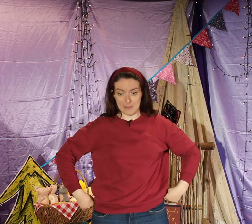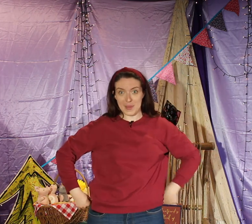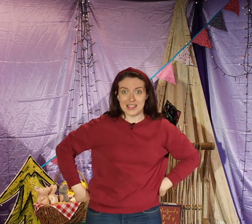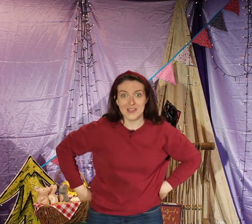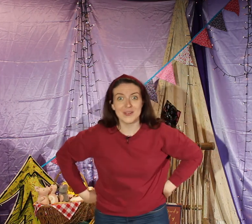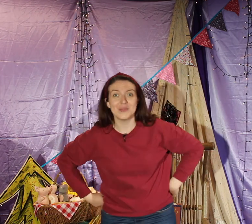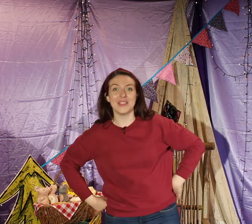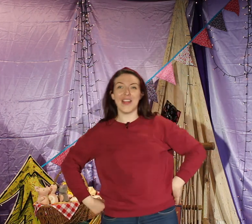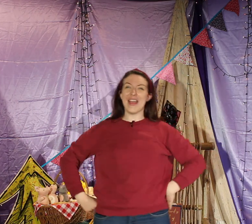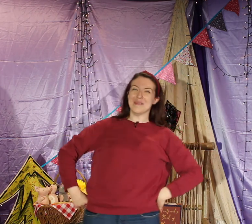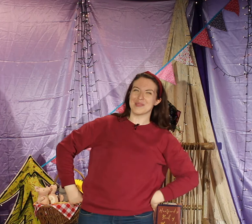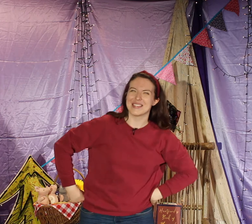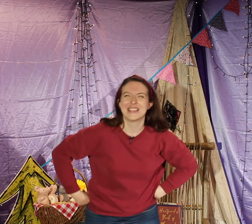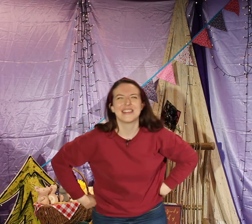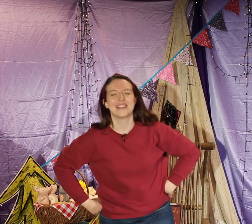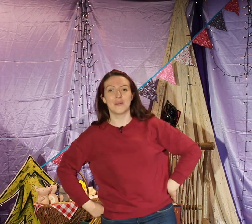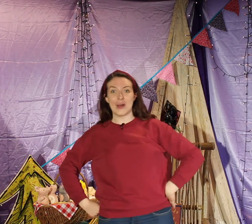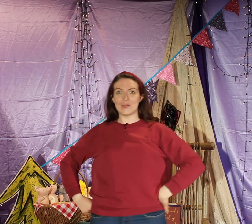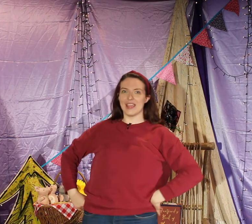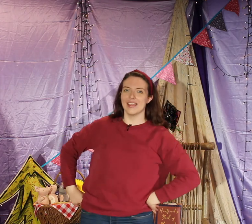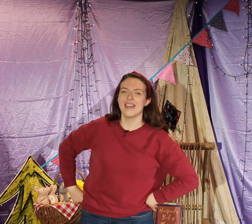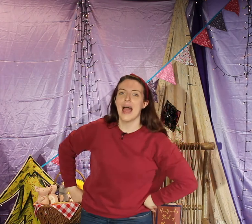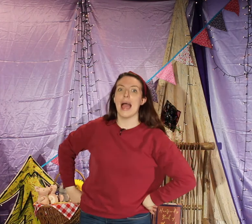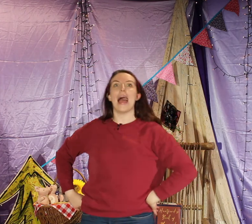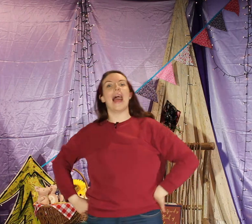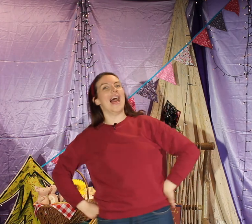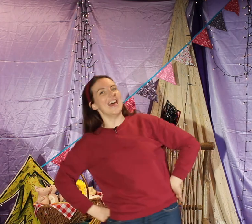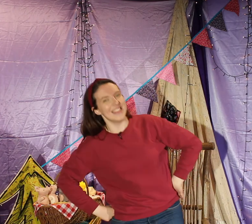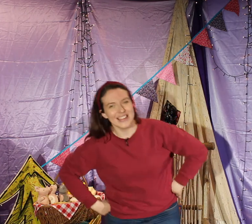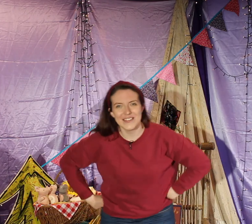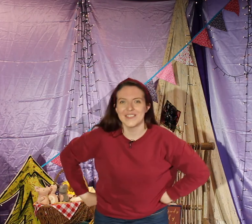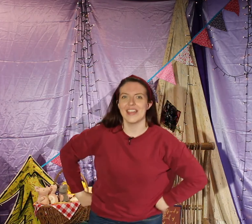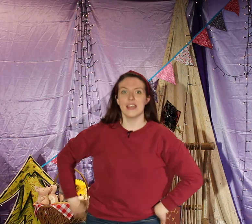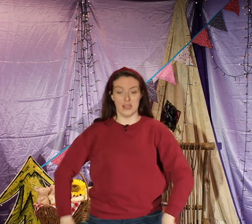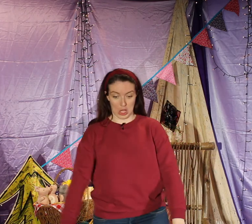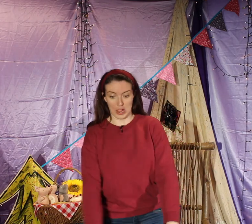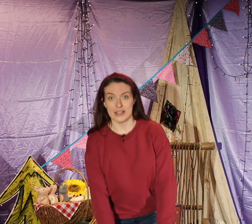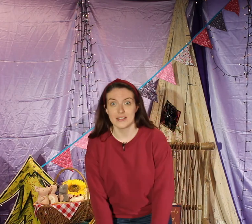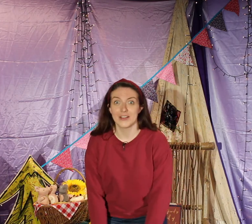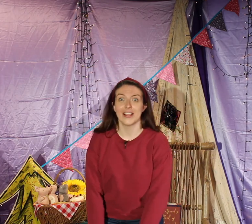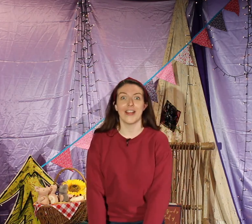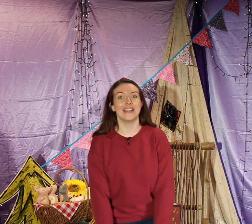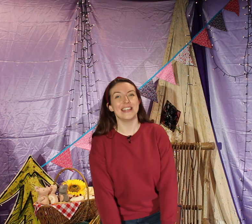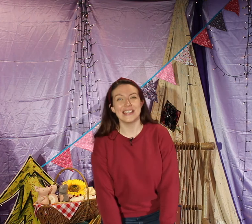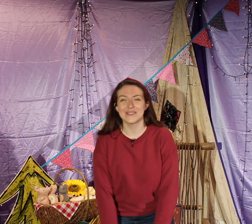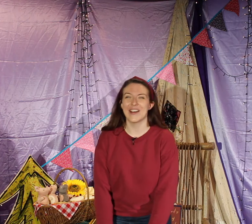big circles with our hips. One way. And the other way. Let's circle our knees. One